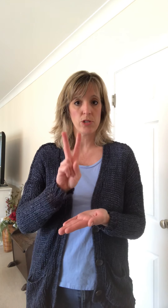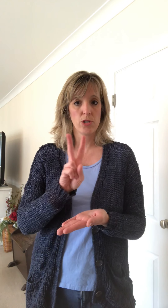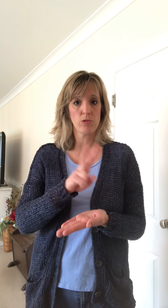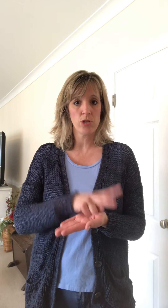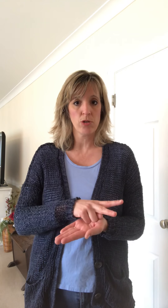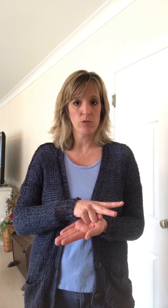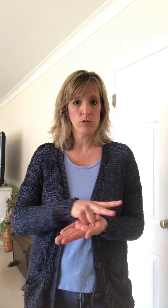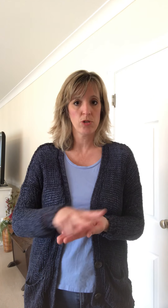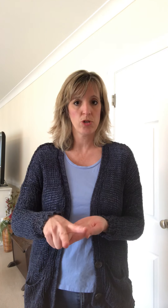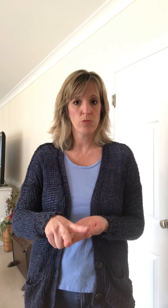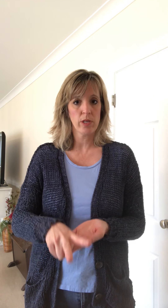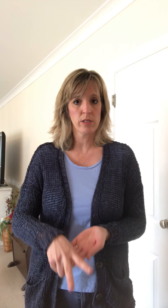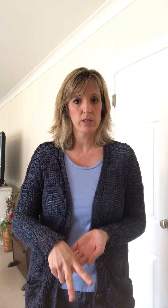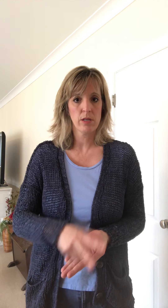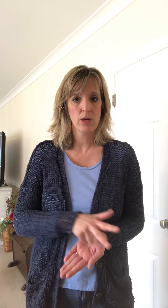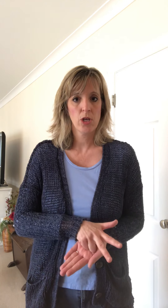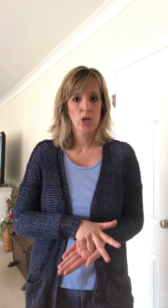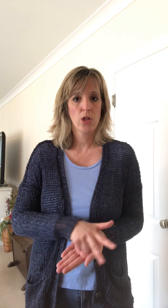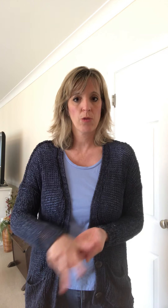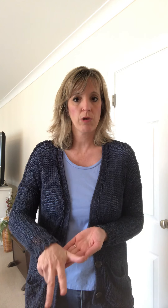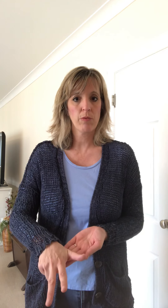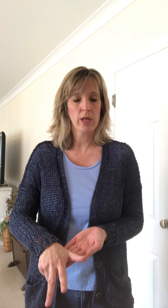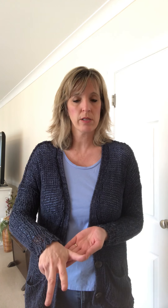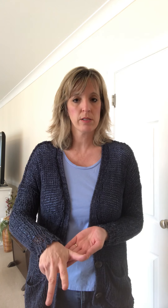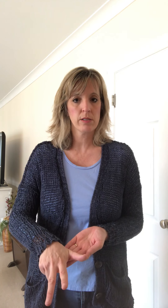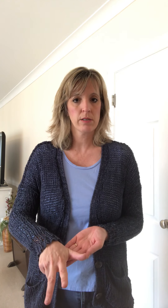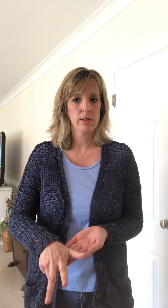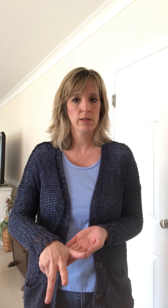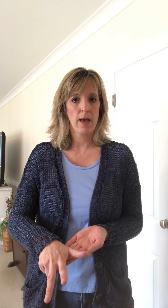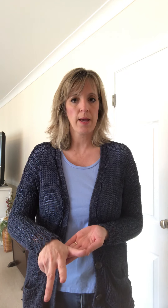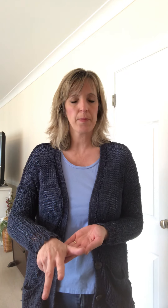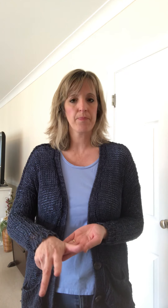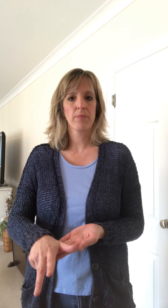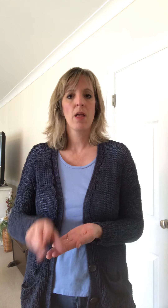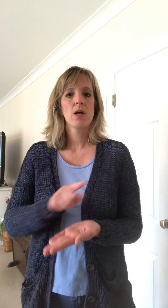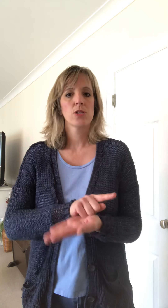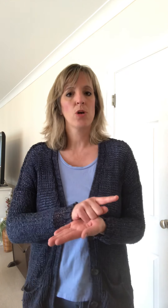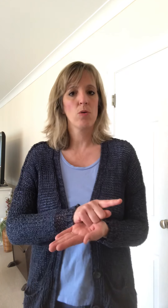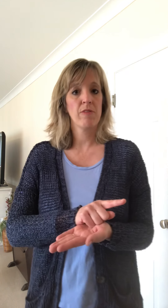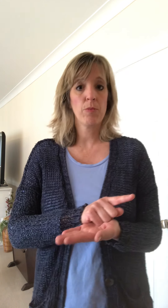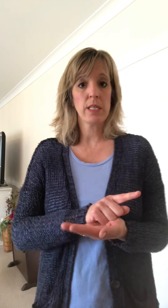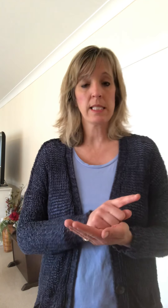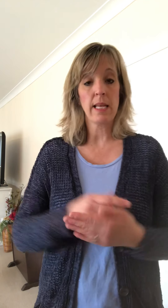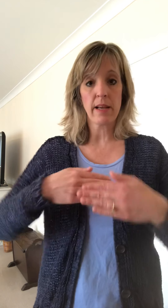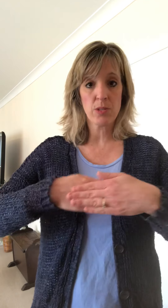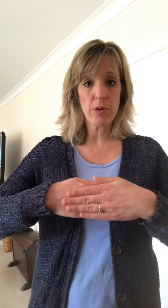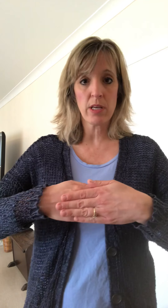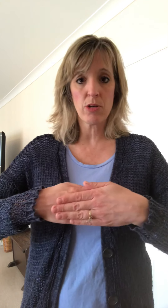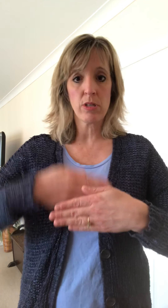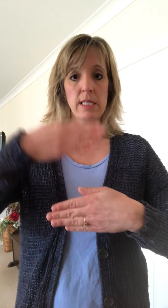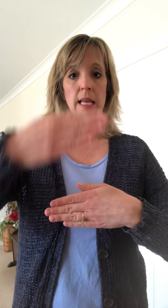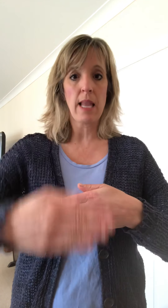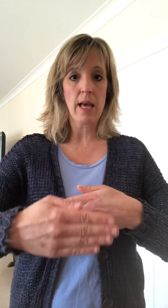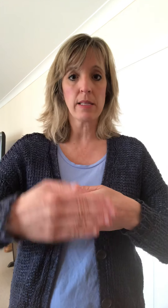just do a 2 weeks, 3 weeks, okay? So if you want to say next week, you could say